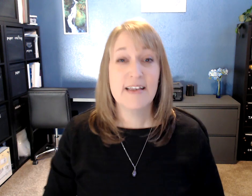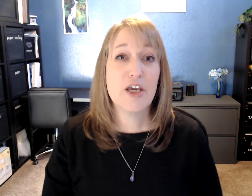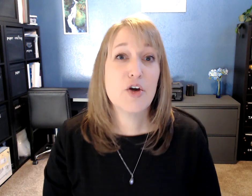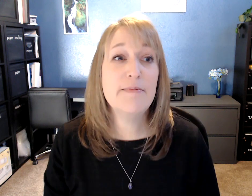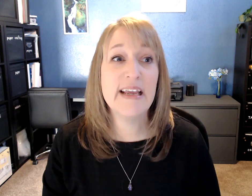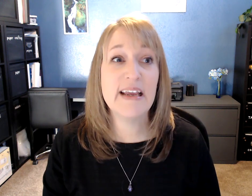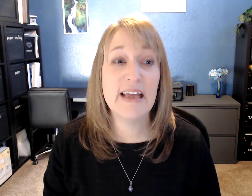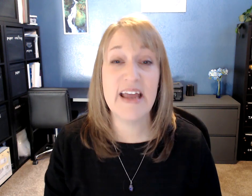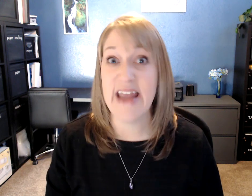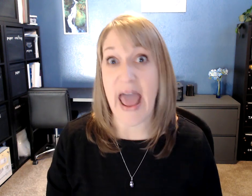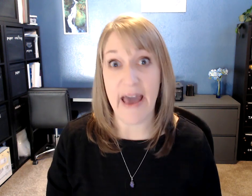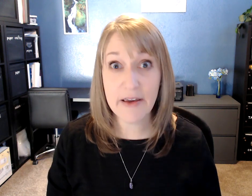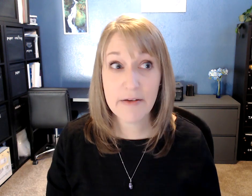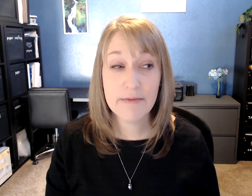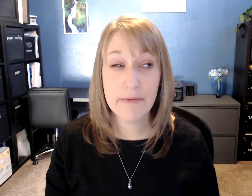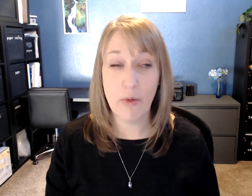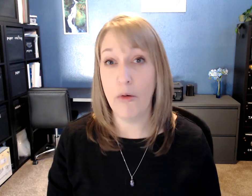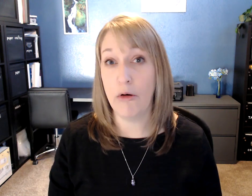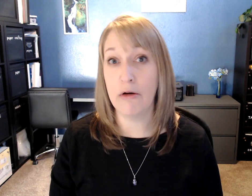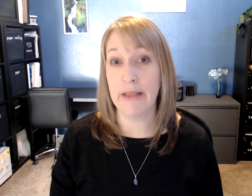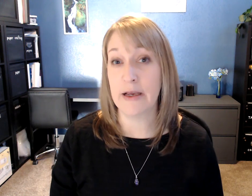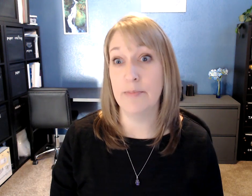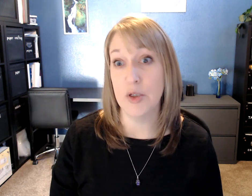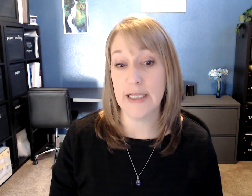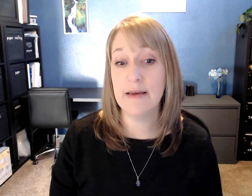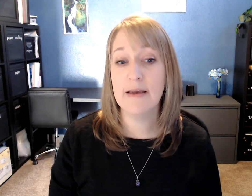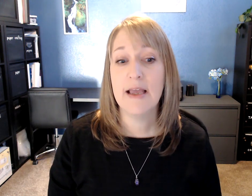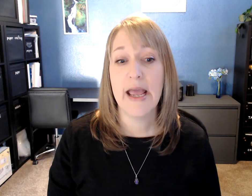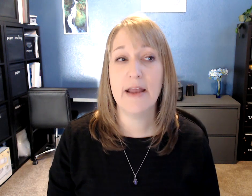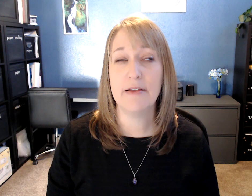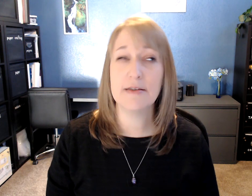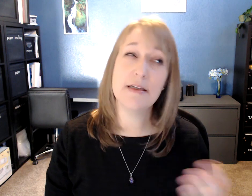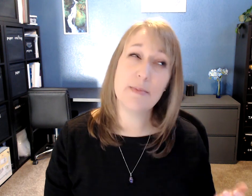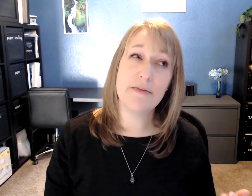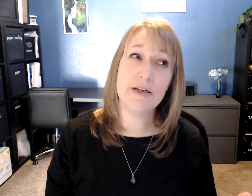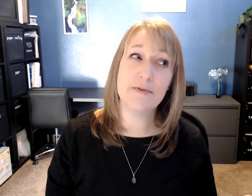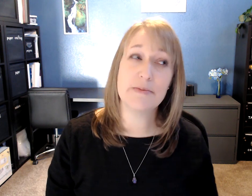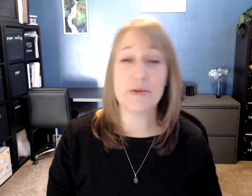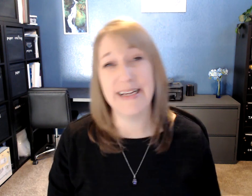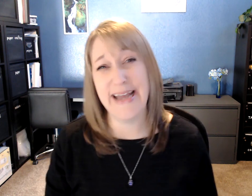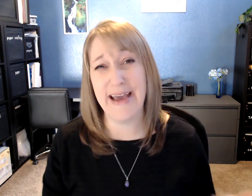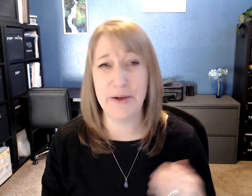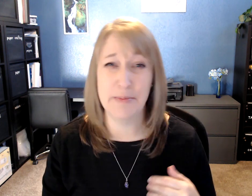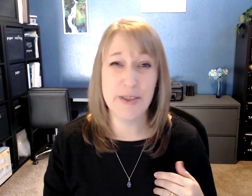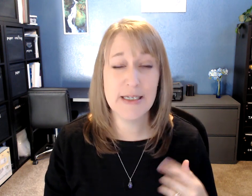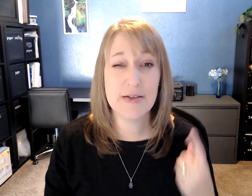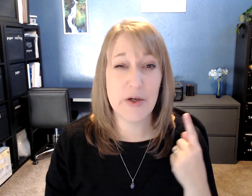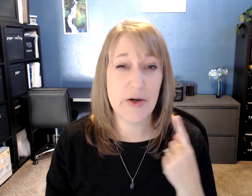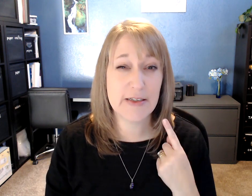it could mean a nag or like a bully. And there's a little bit of a difference between a nag and a bully. So your